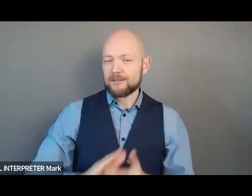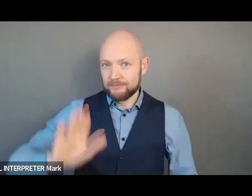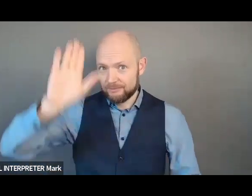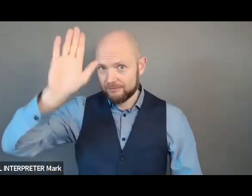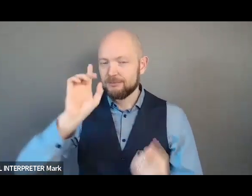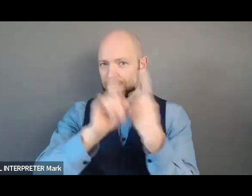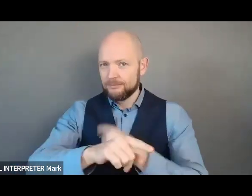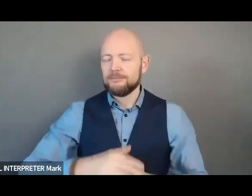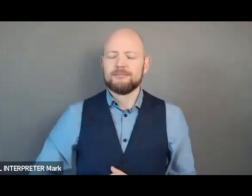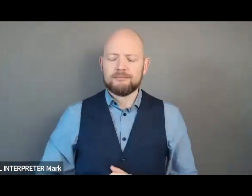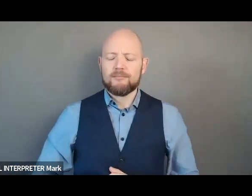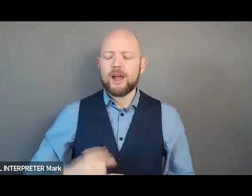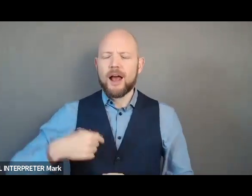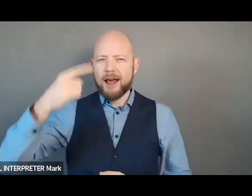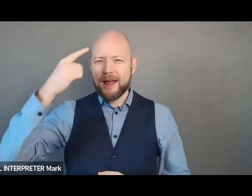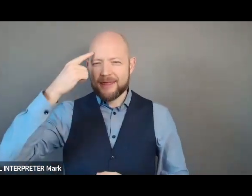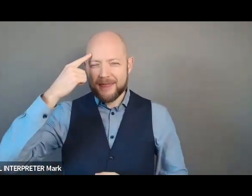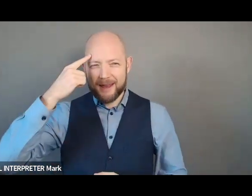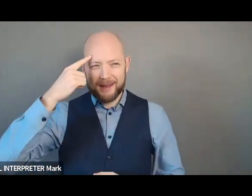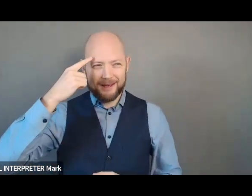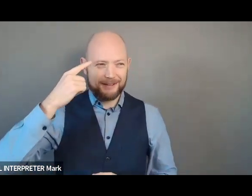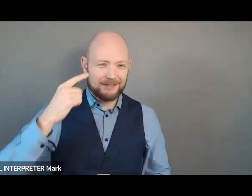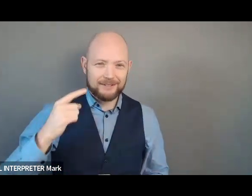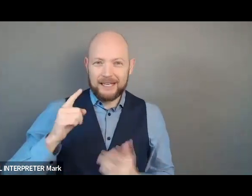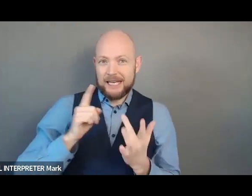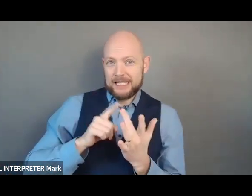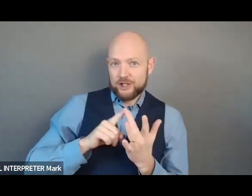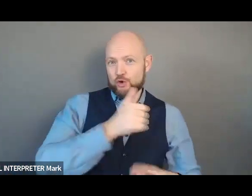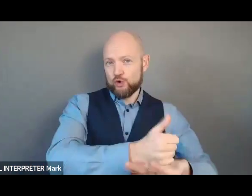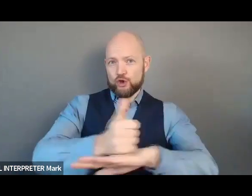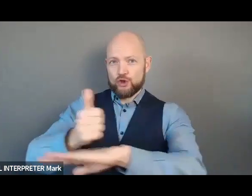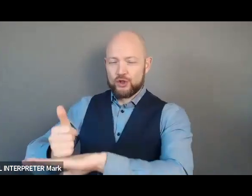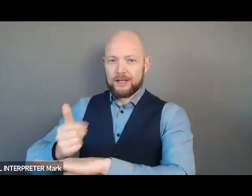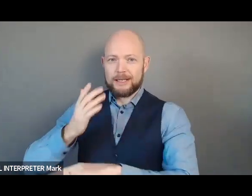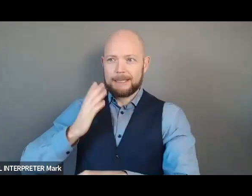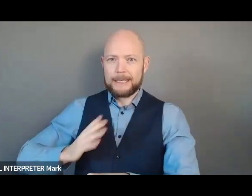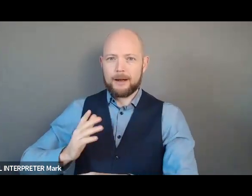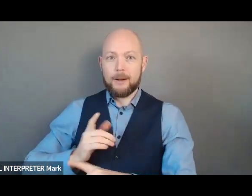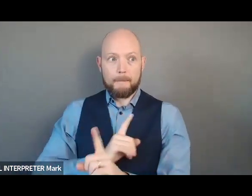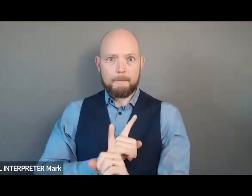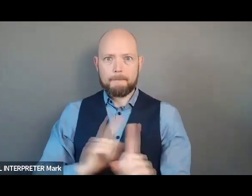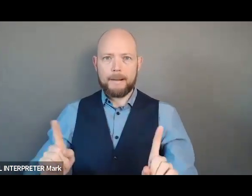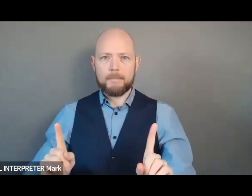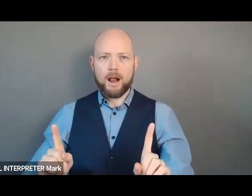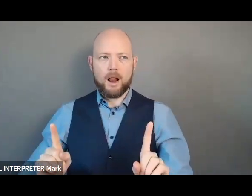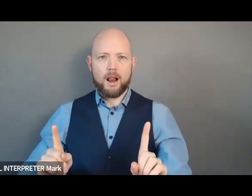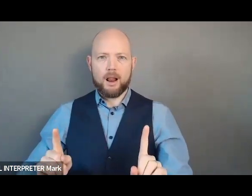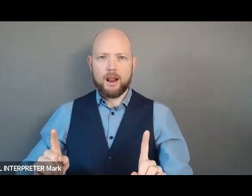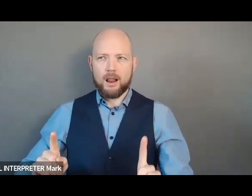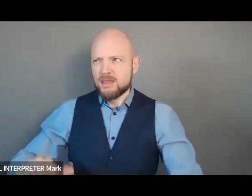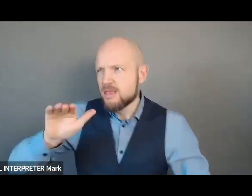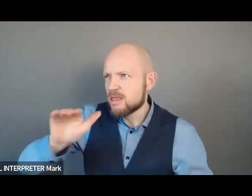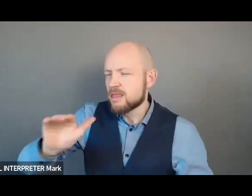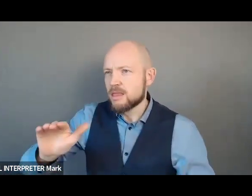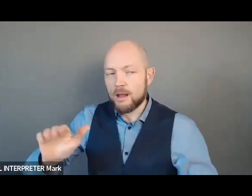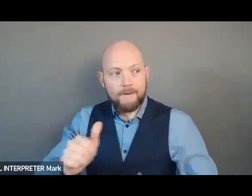think that institutions desperately need to value their troublemakers. The people that will step